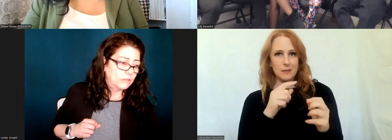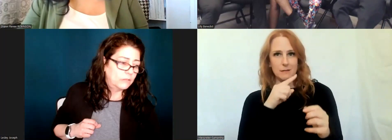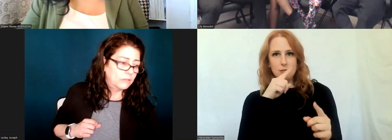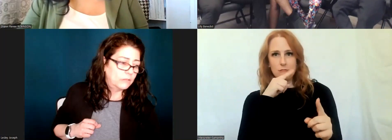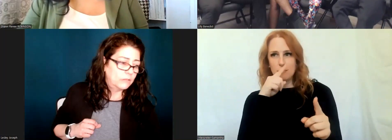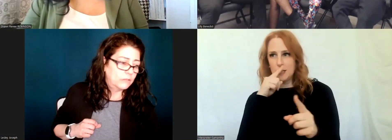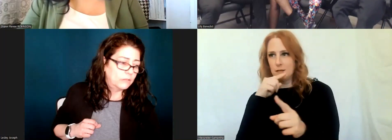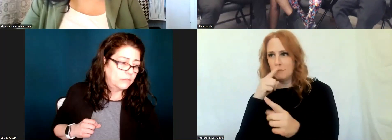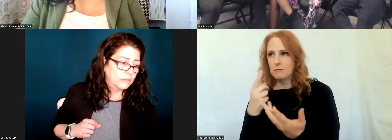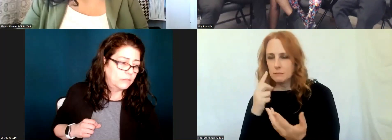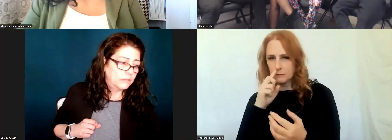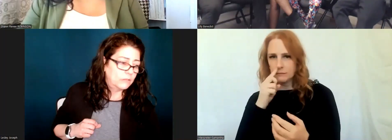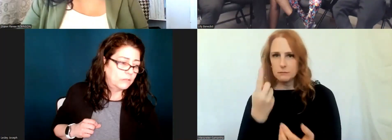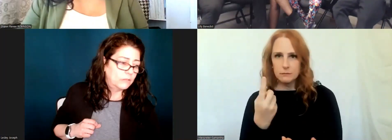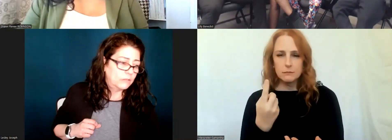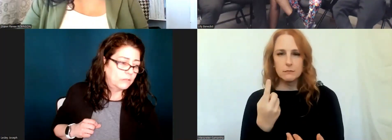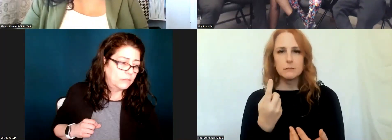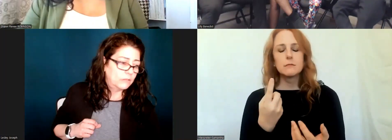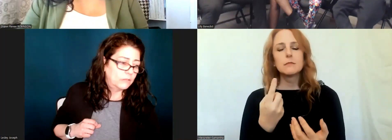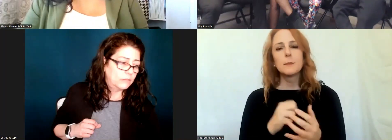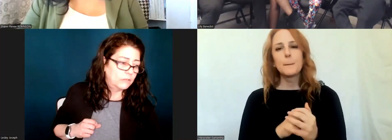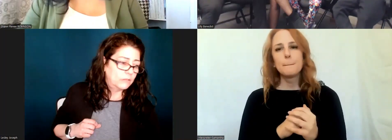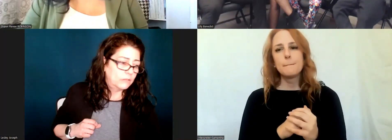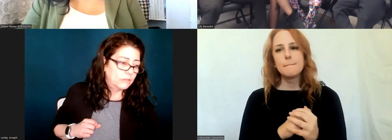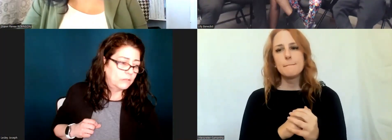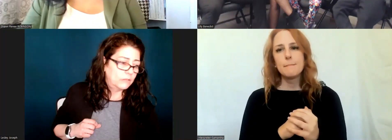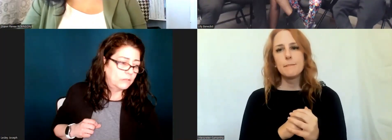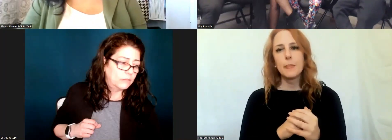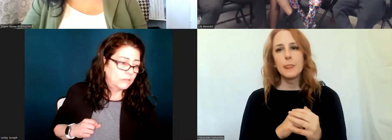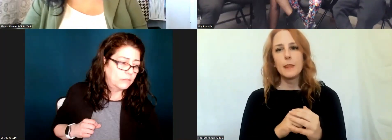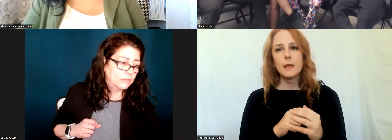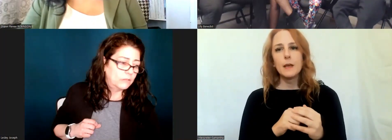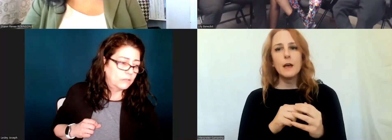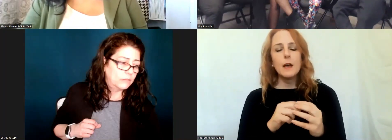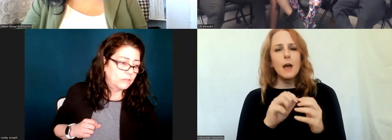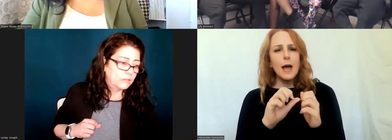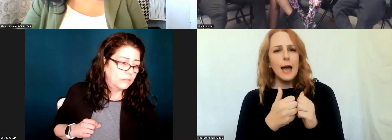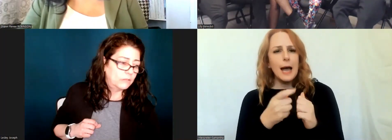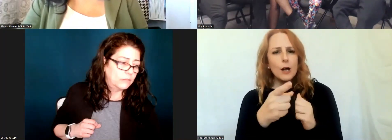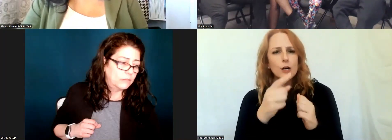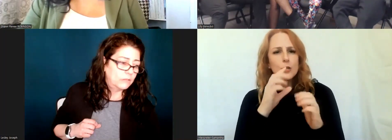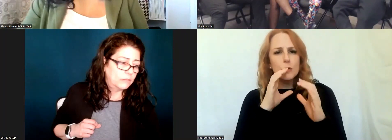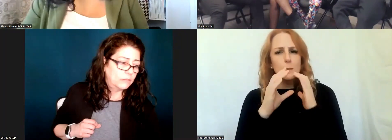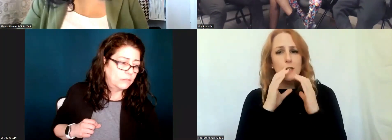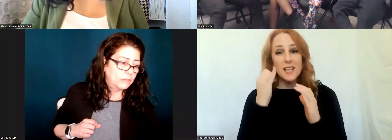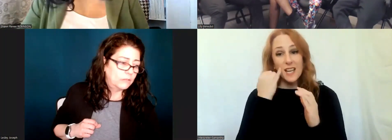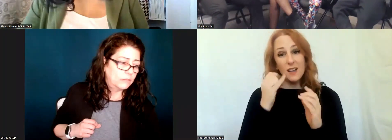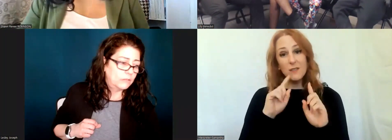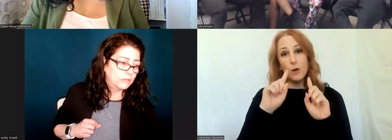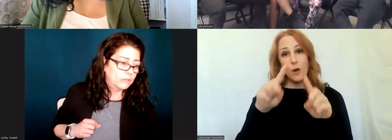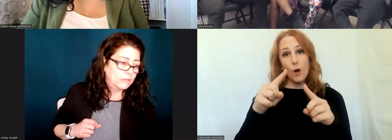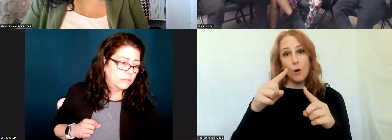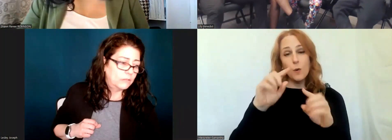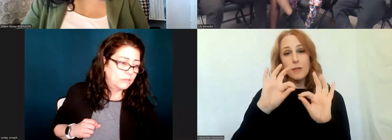there. How do each of you communicate at family functions?